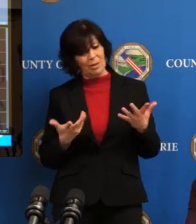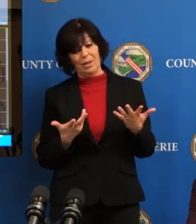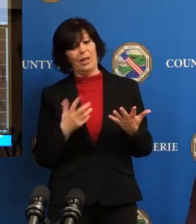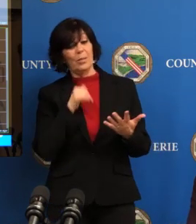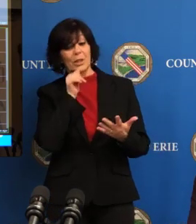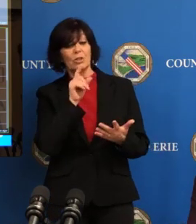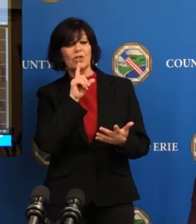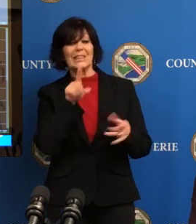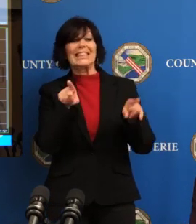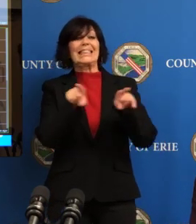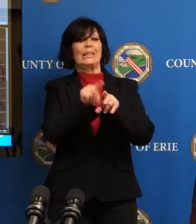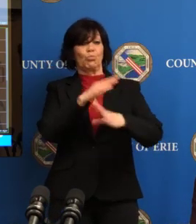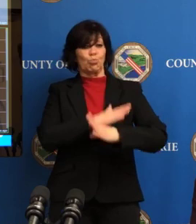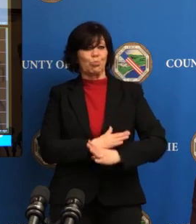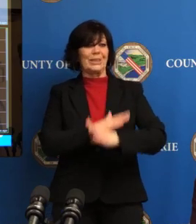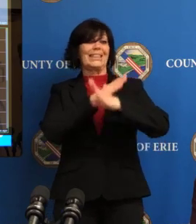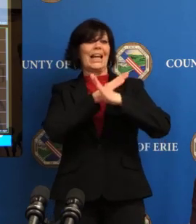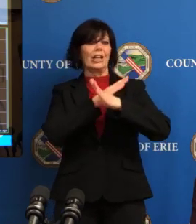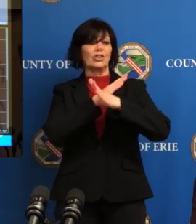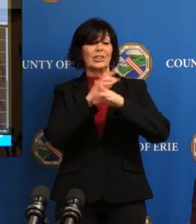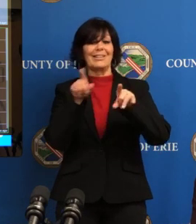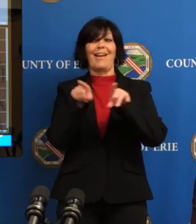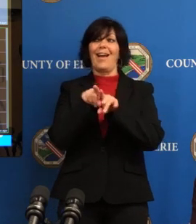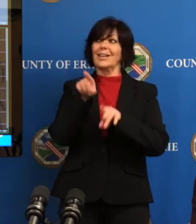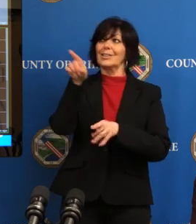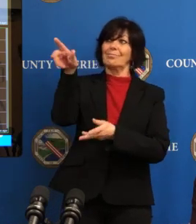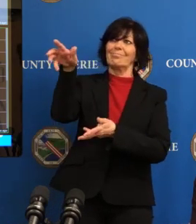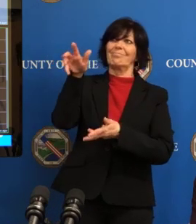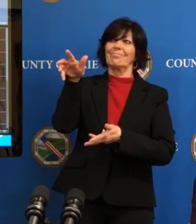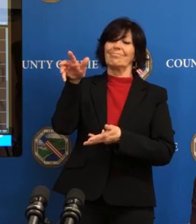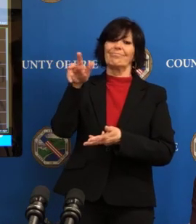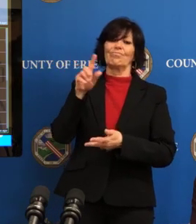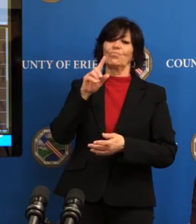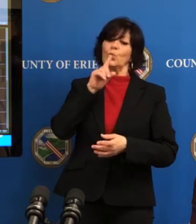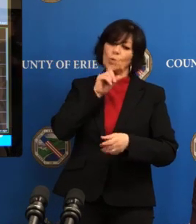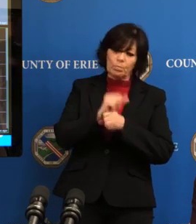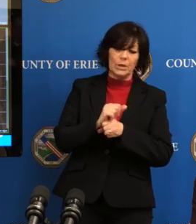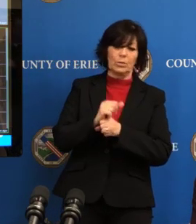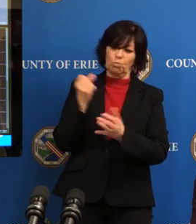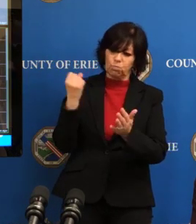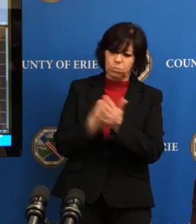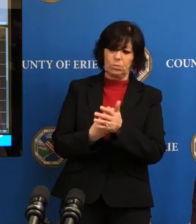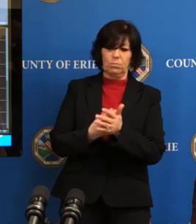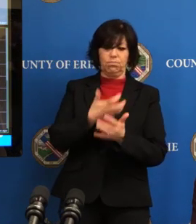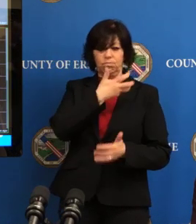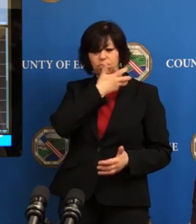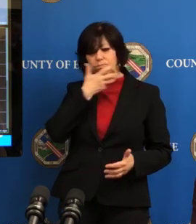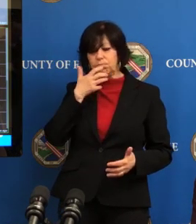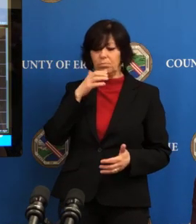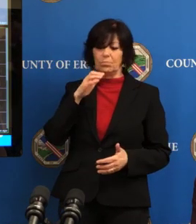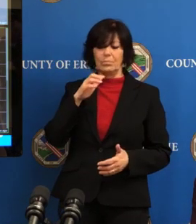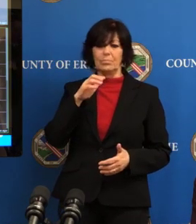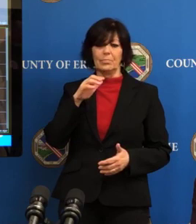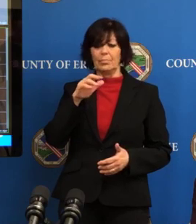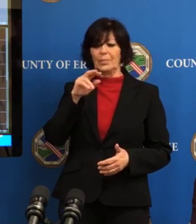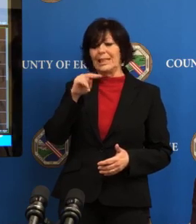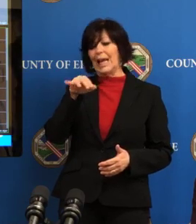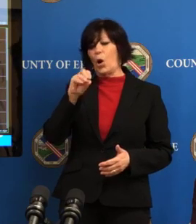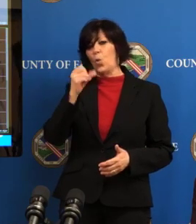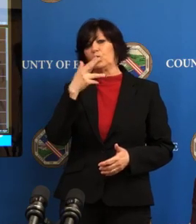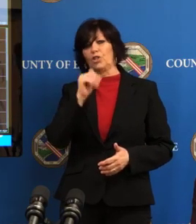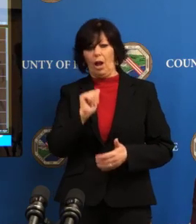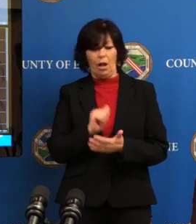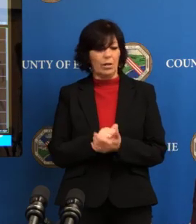to provide the same level of protection as one that's coming from a facility that's been approved by NIOSHA to do